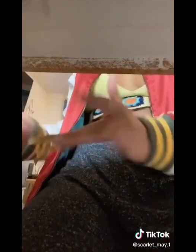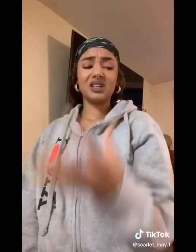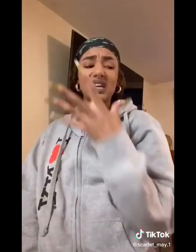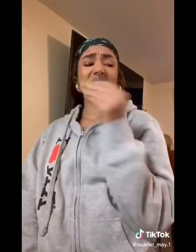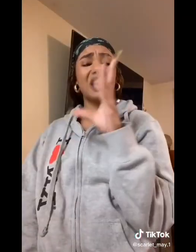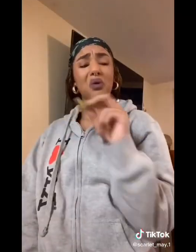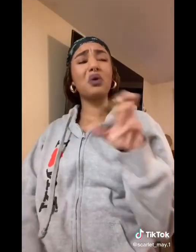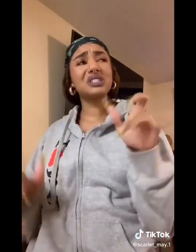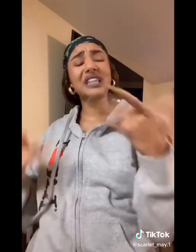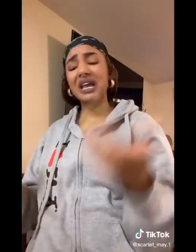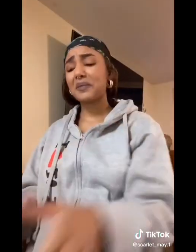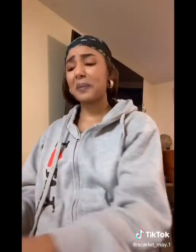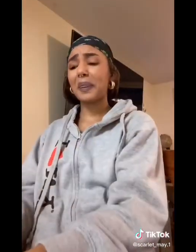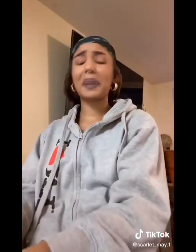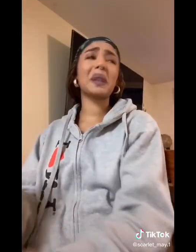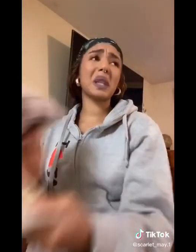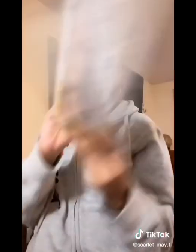and a Coors Light.